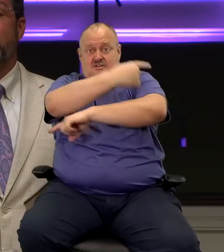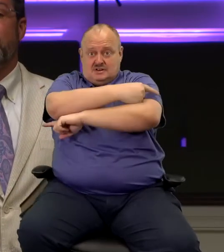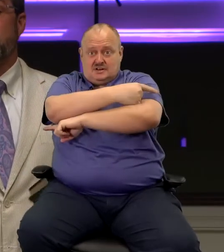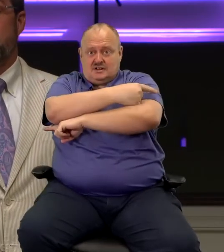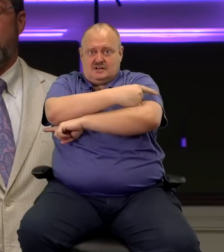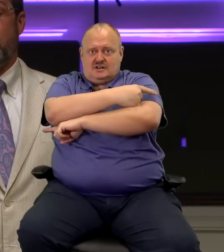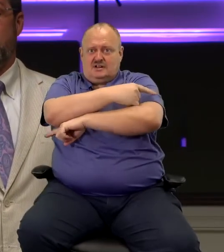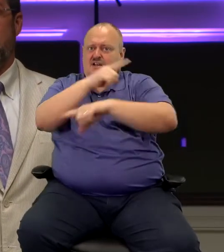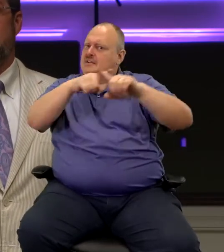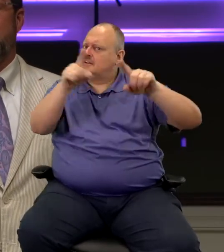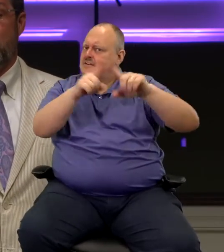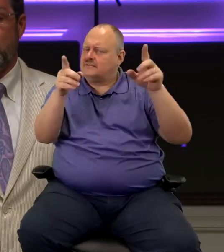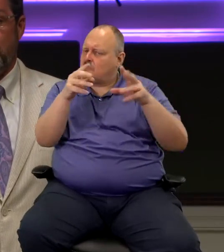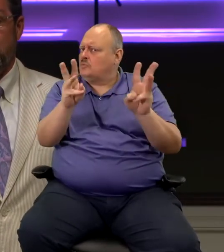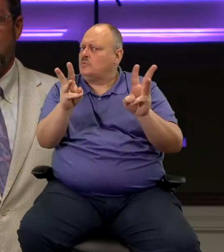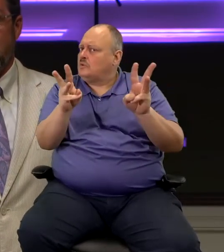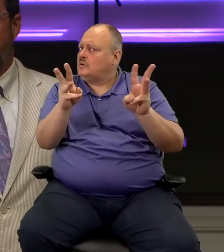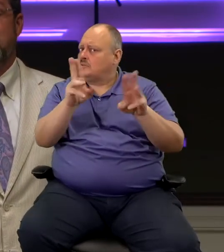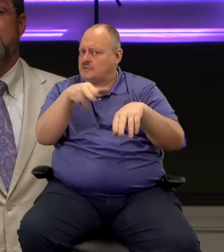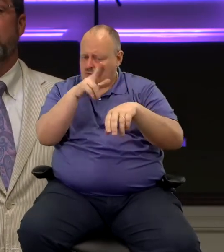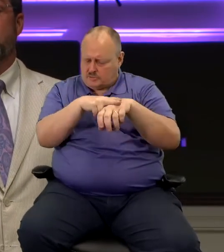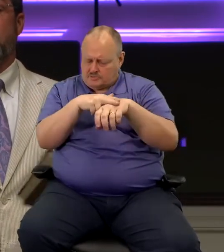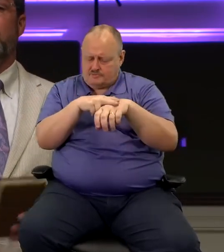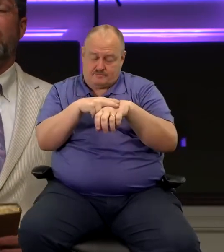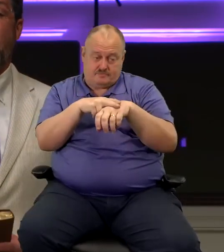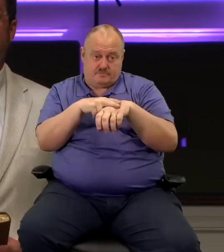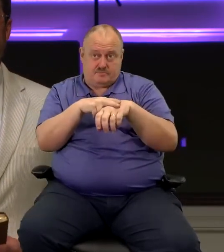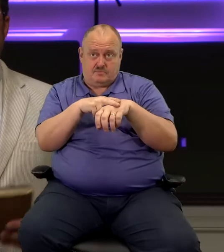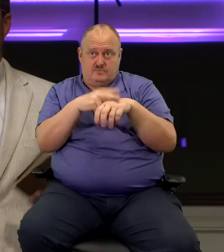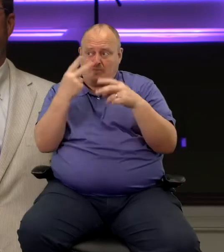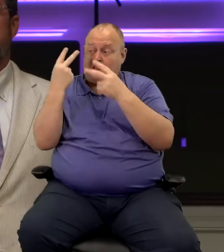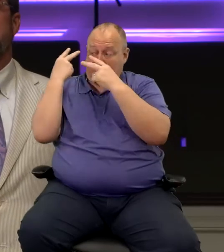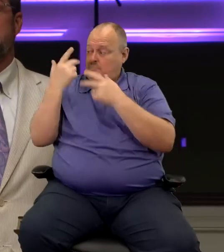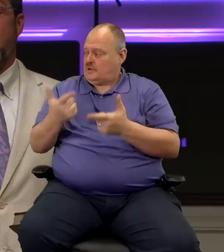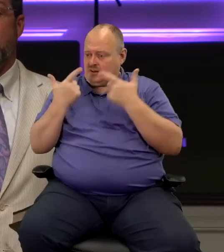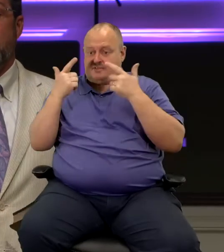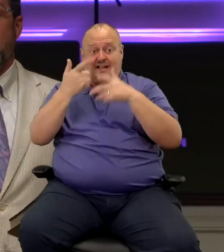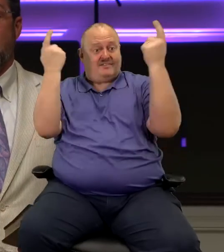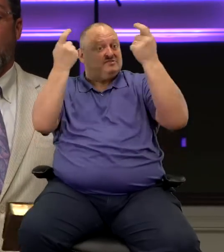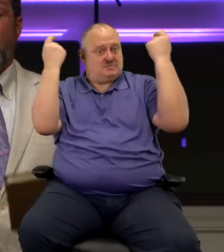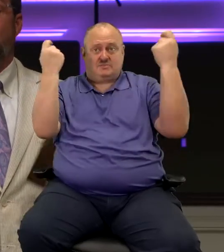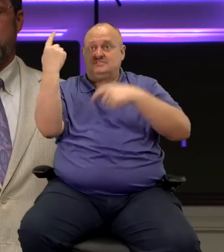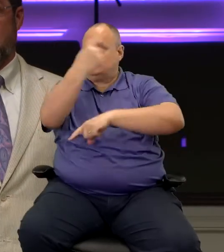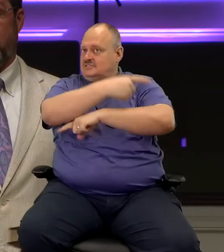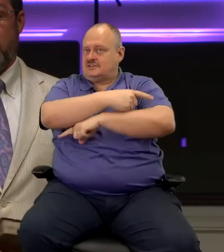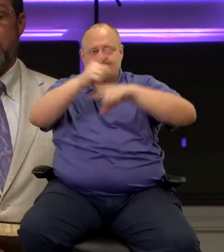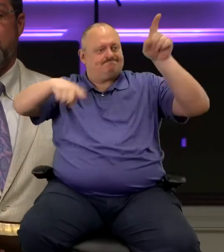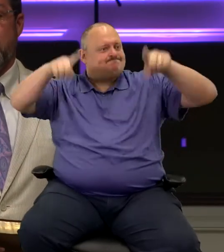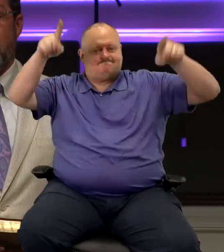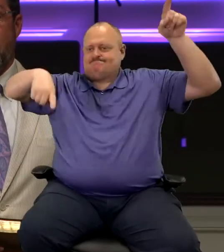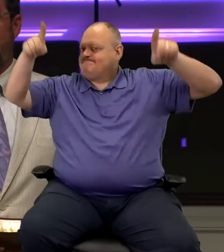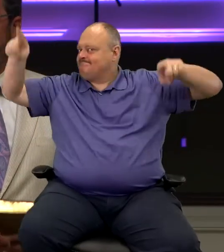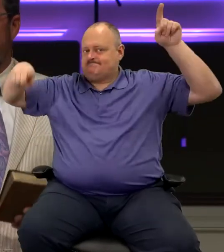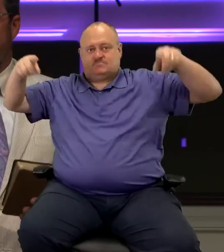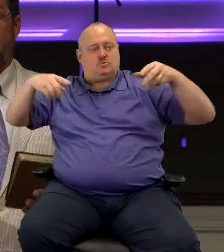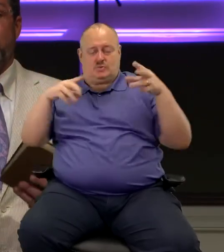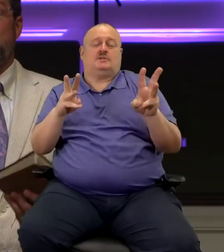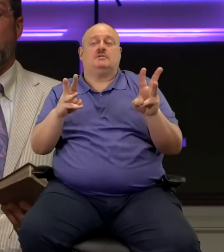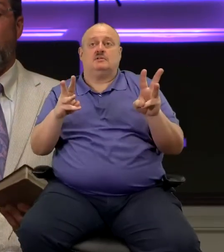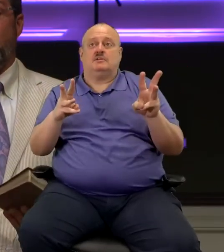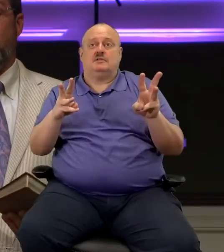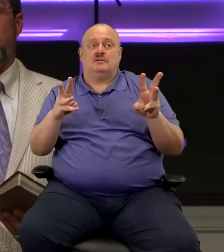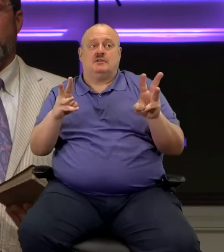very different manner than usual. In fact, as I look back on my life, I've celebrated this day in a host of different means. I've been in